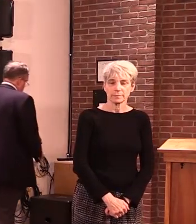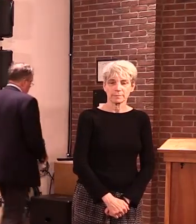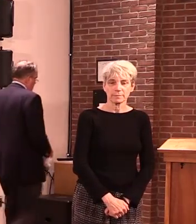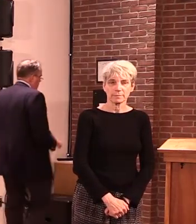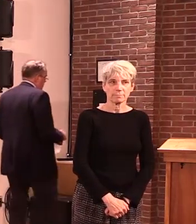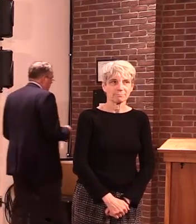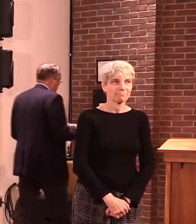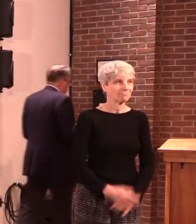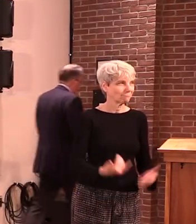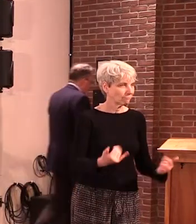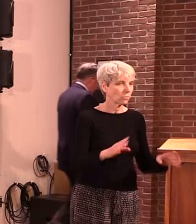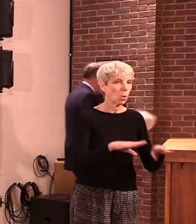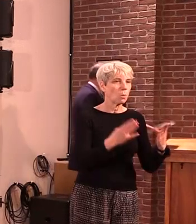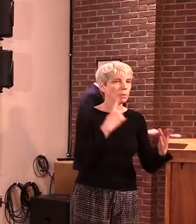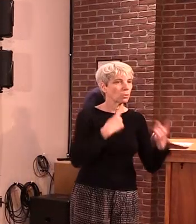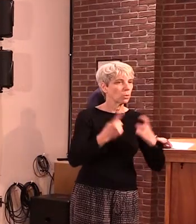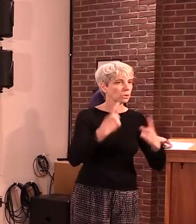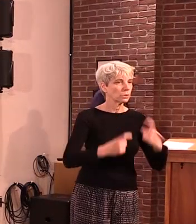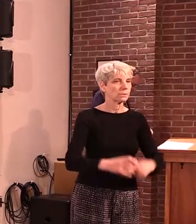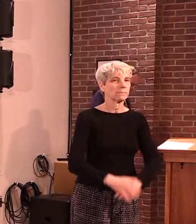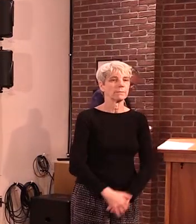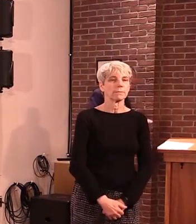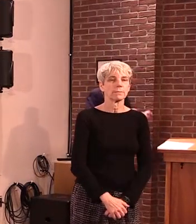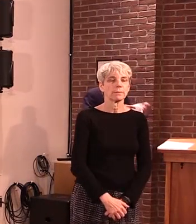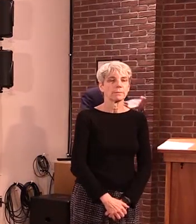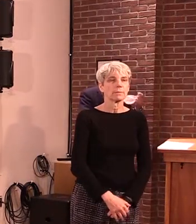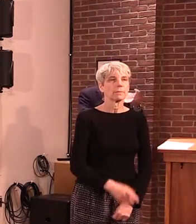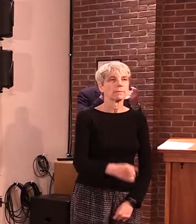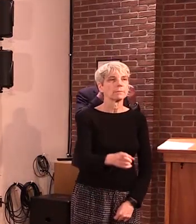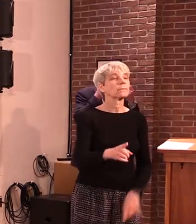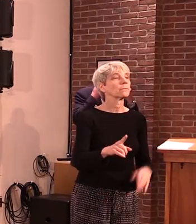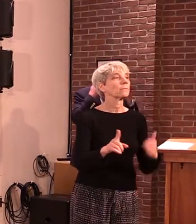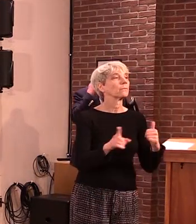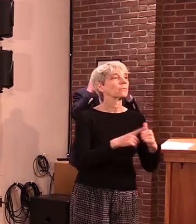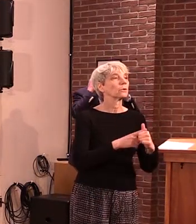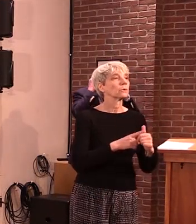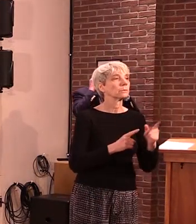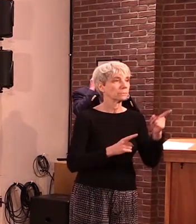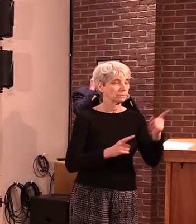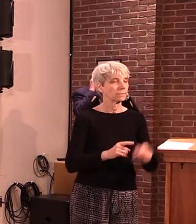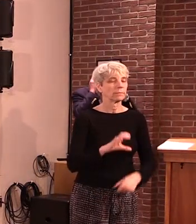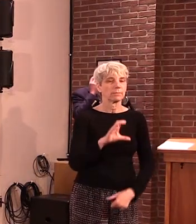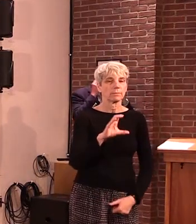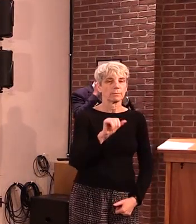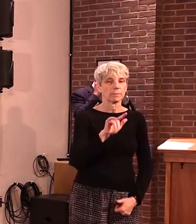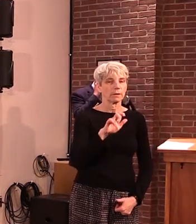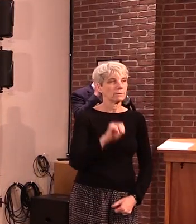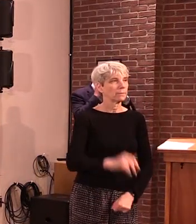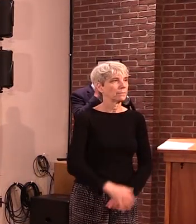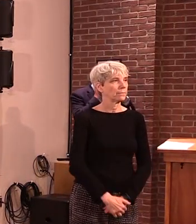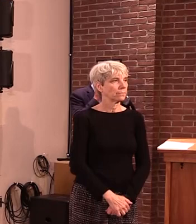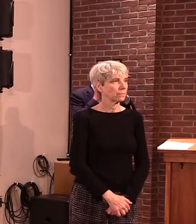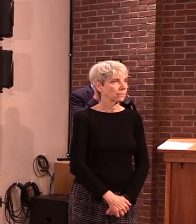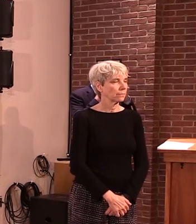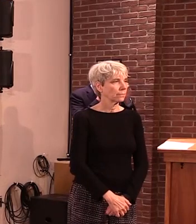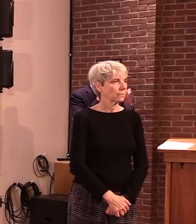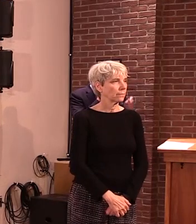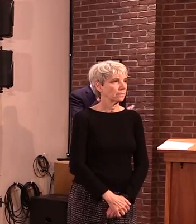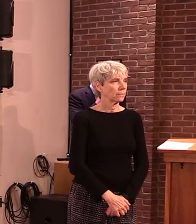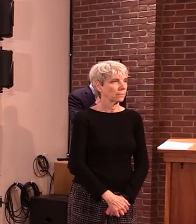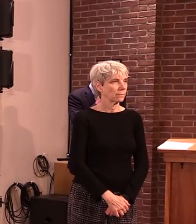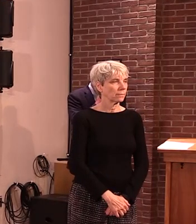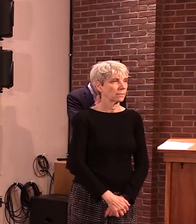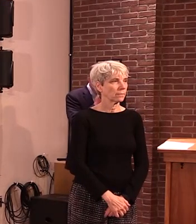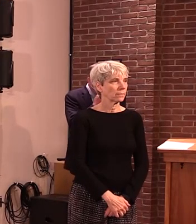With that, we'll open up to questions. We'll start in the room with Calvin. All right, thank you. So